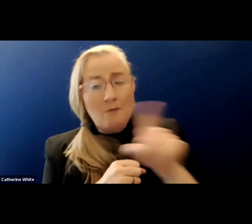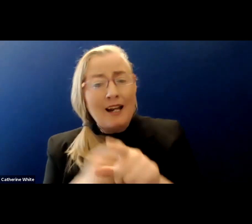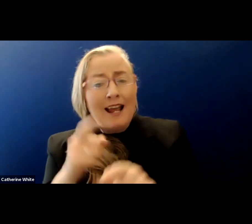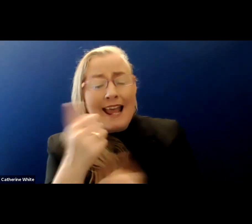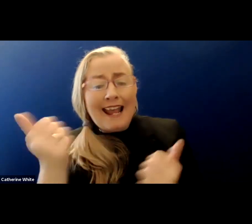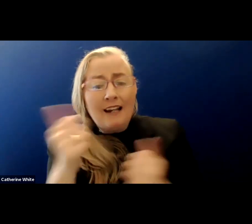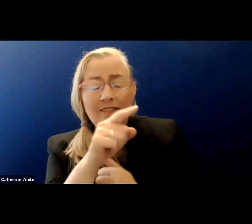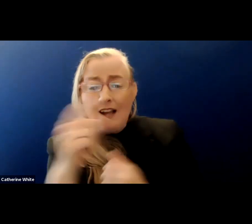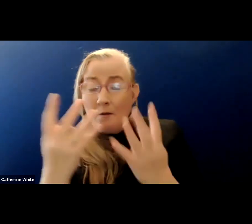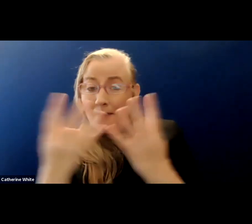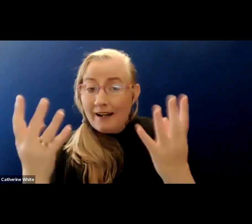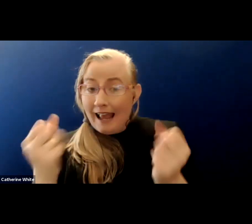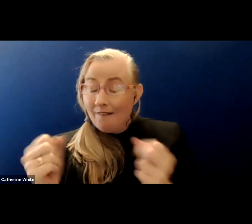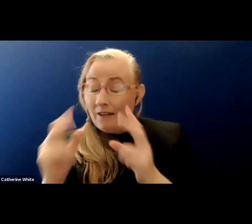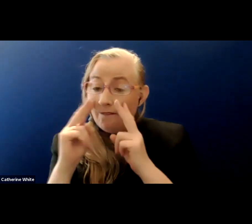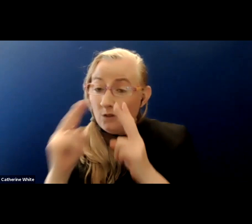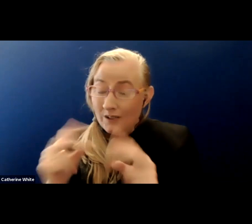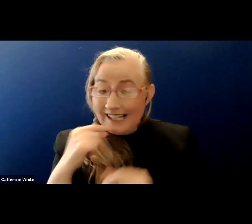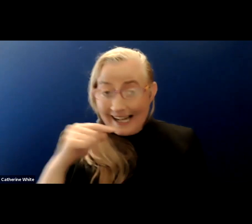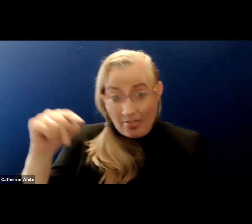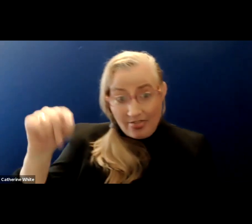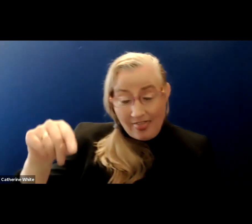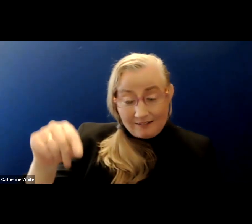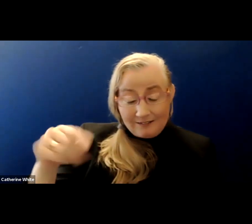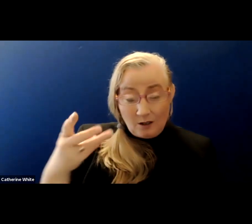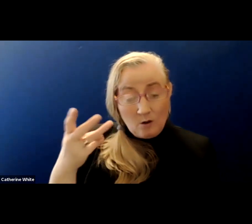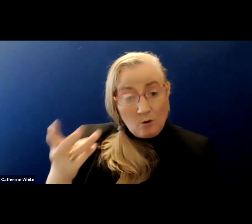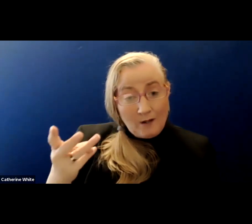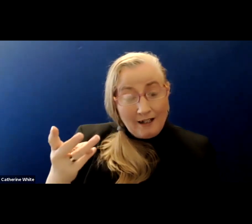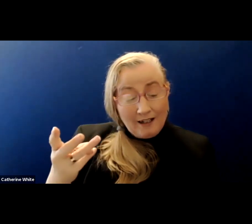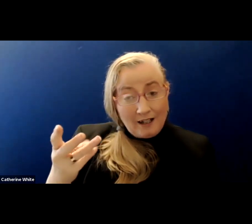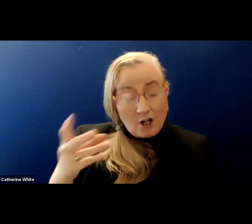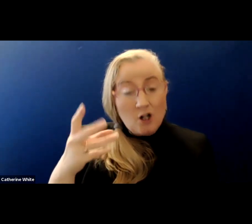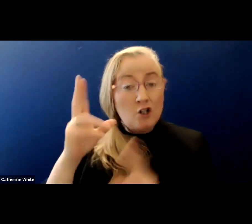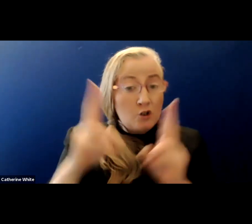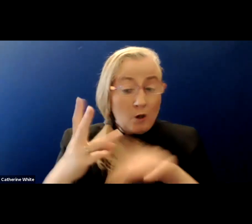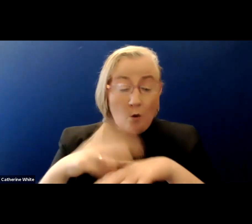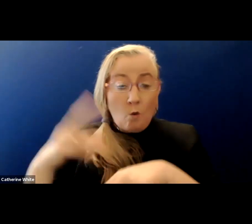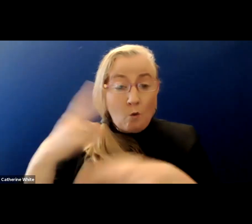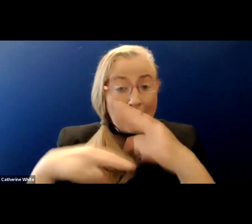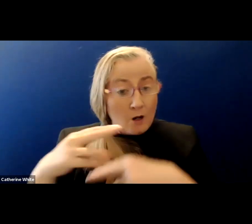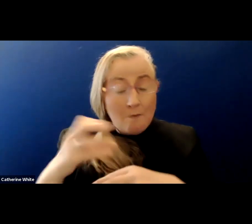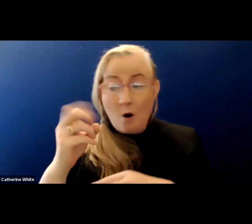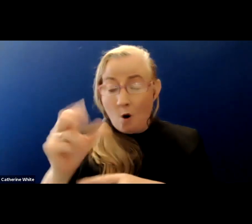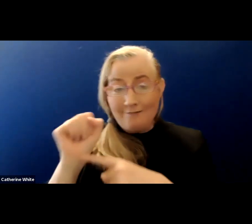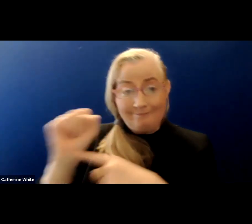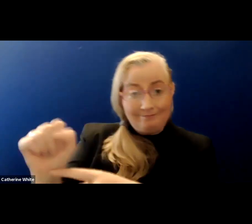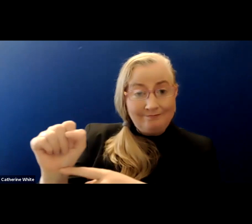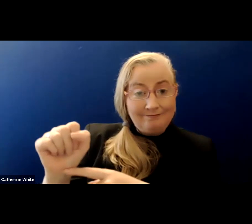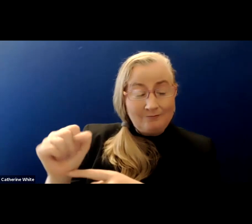panelists have a view on is this something that's coming, and should we welcome it or resist it?